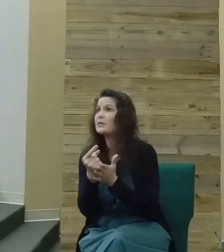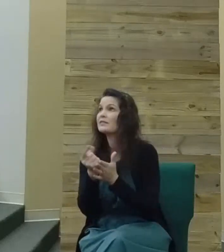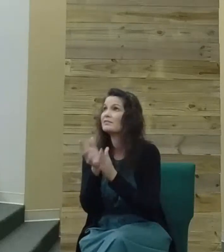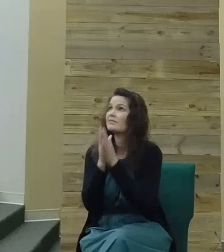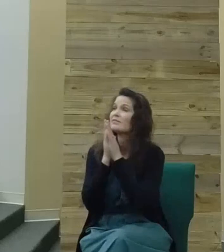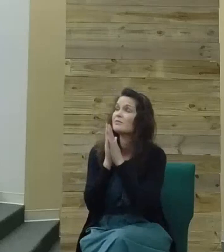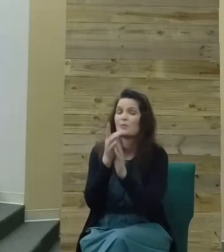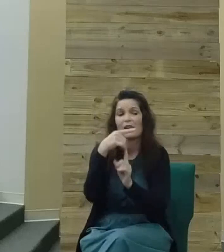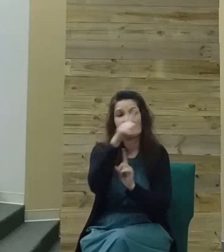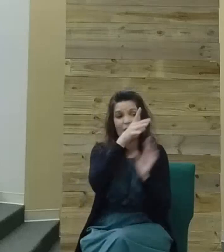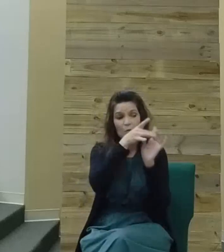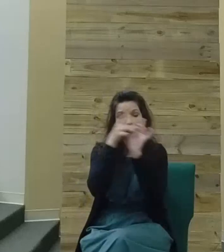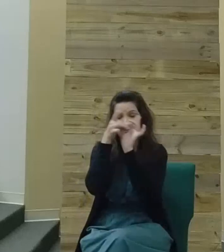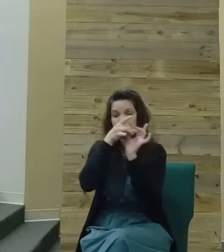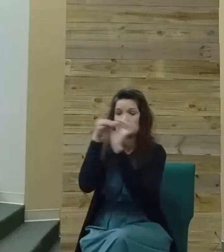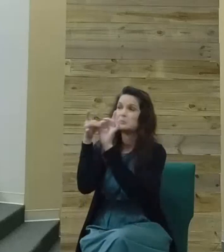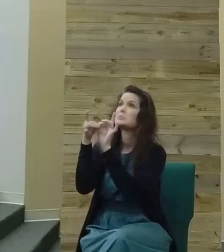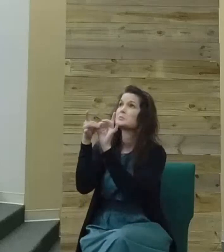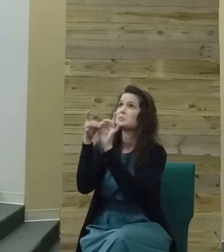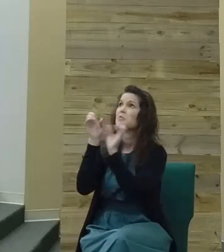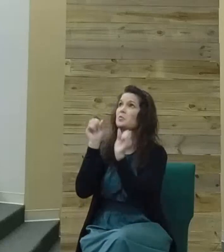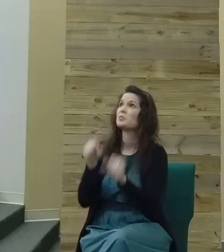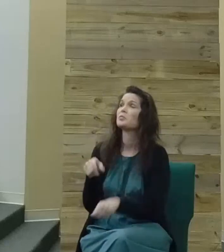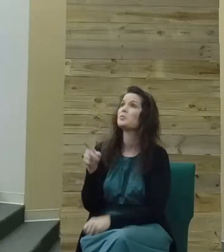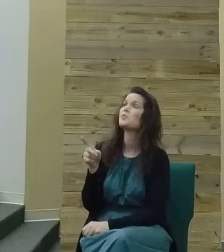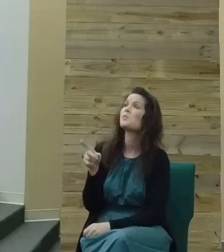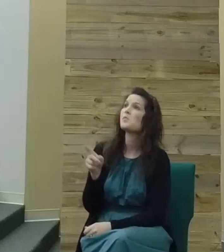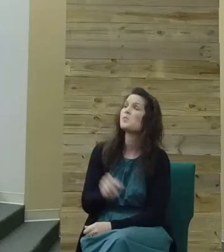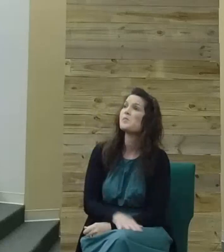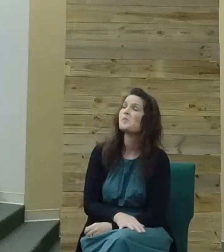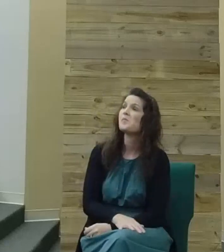I pray that they'll be reconciled to God.